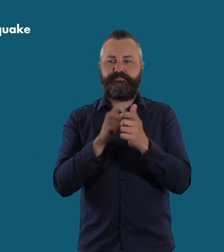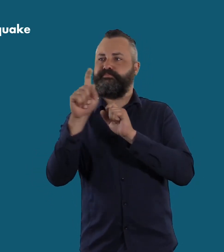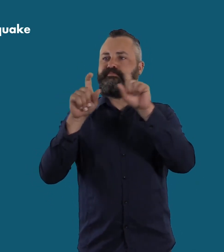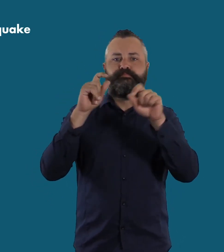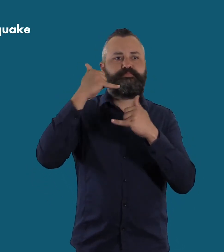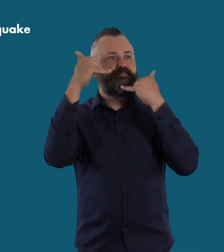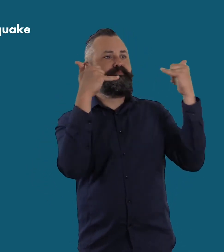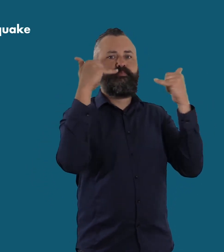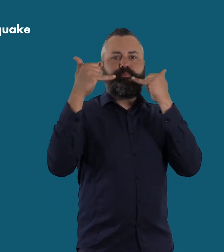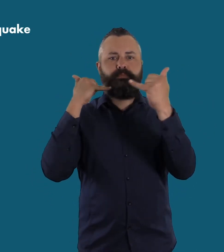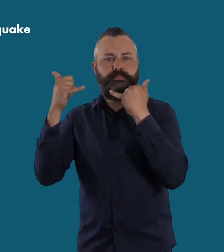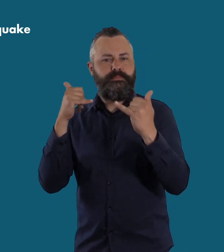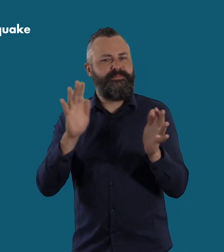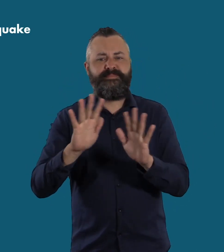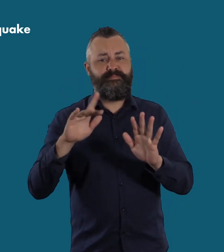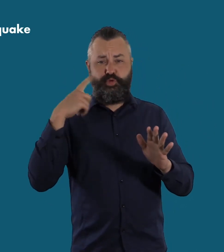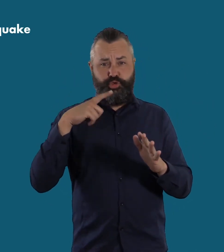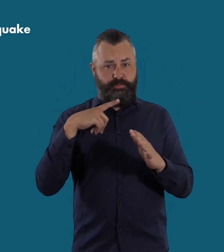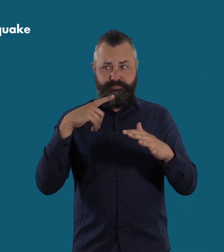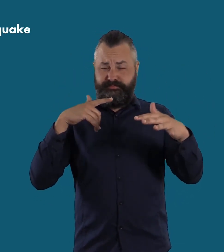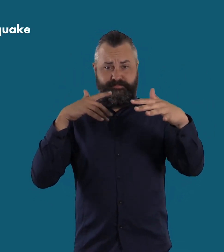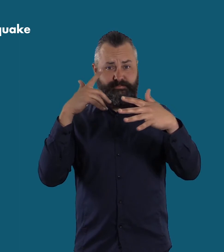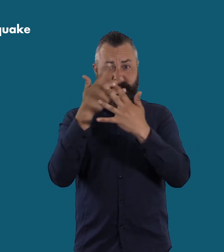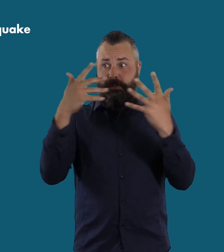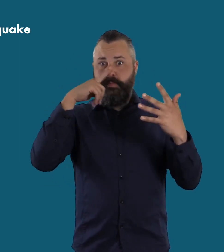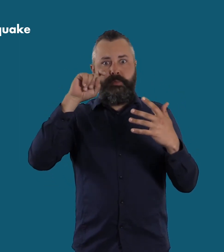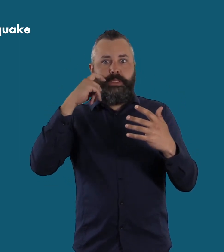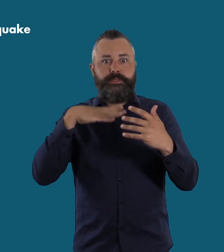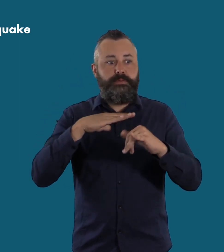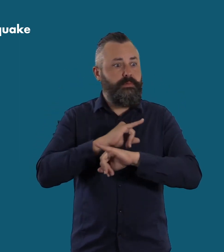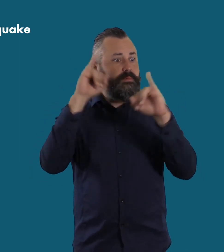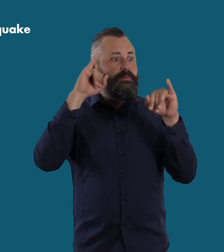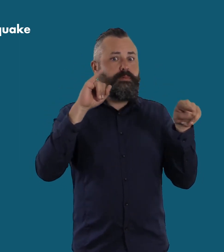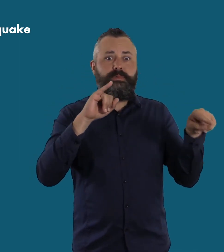Don't use the phone immediately to avoid congestion unless there is a serious injury or fire.